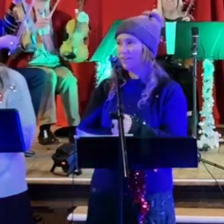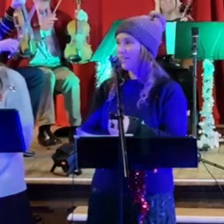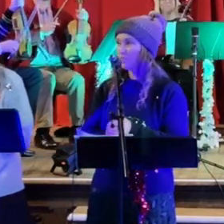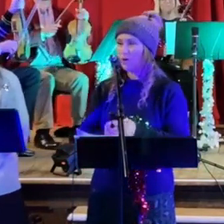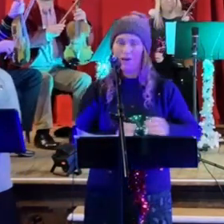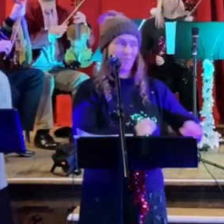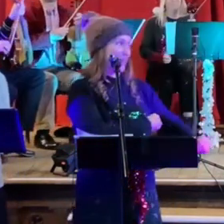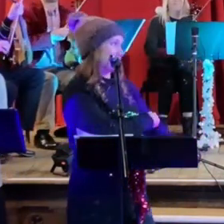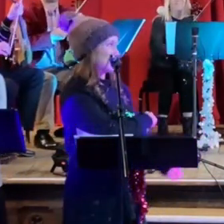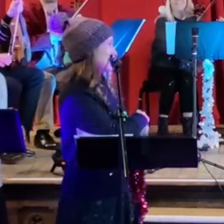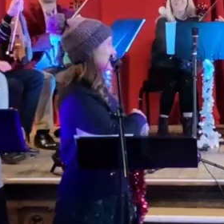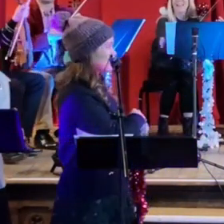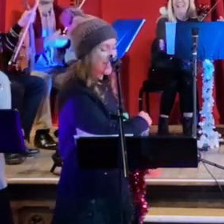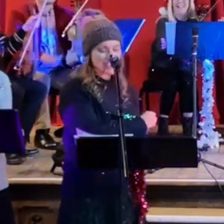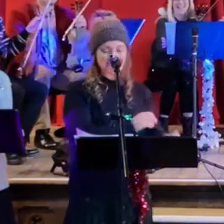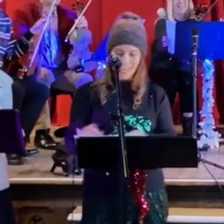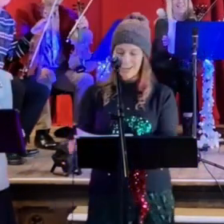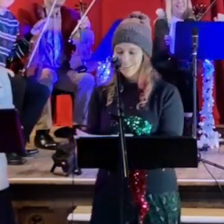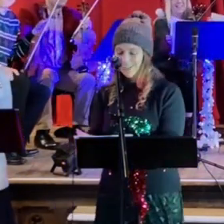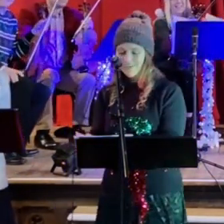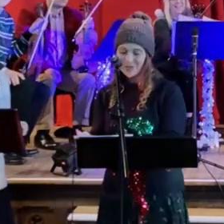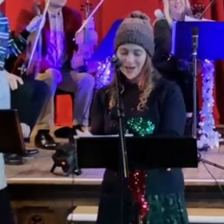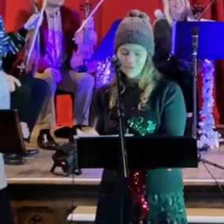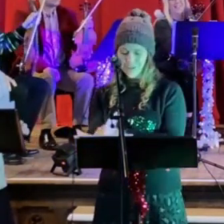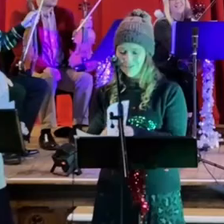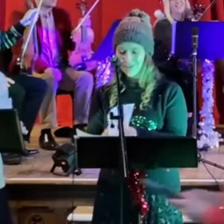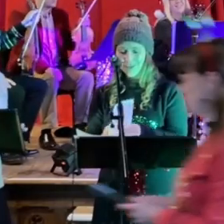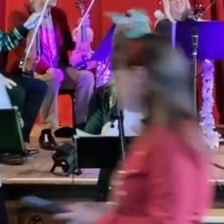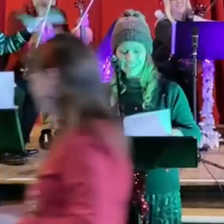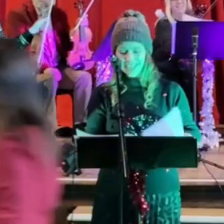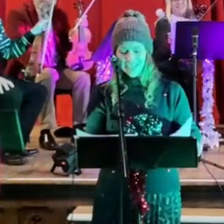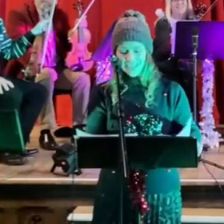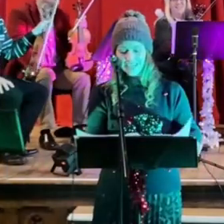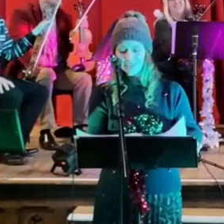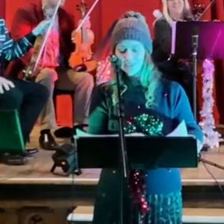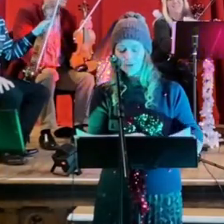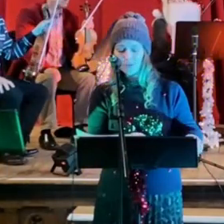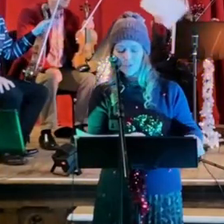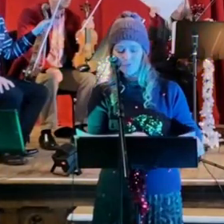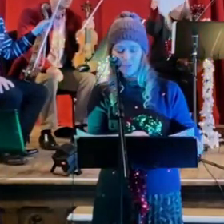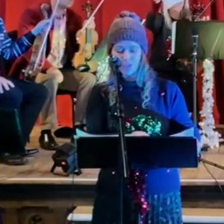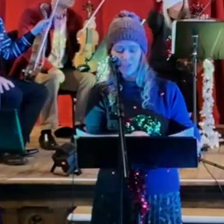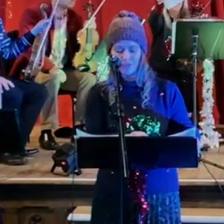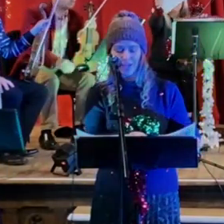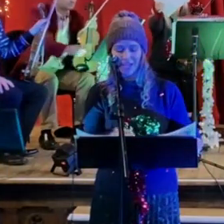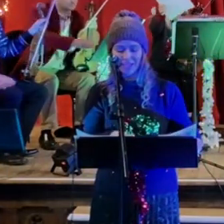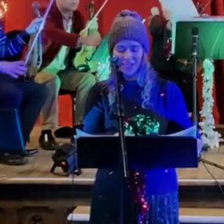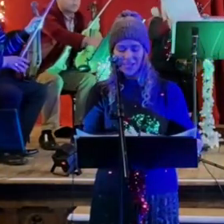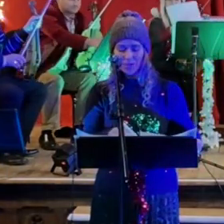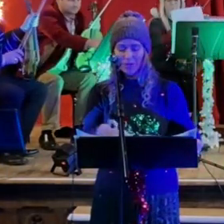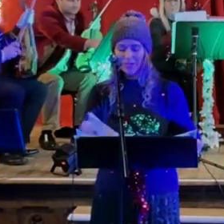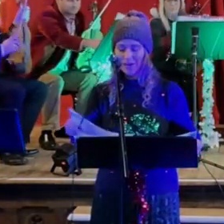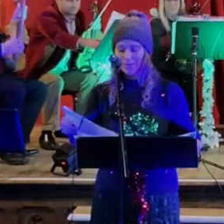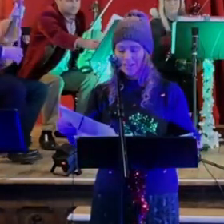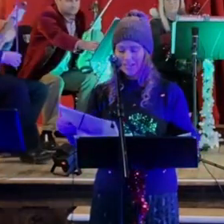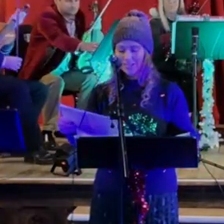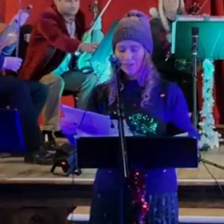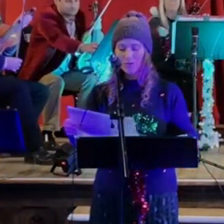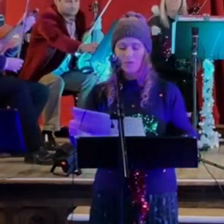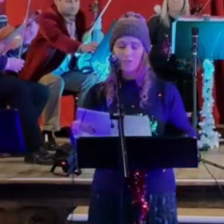Definitely one of my favourites this year. Definitely one of my favourites. And so much fun to do that with our little